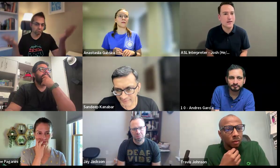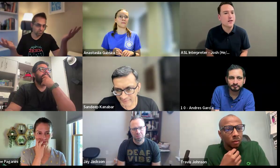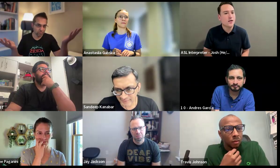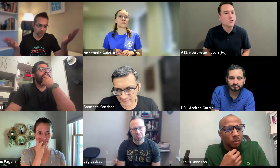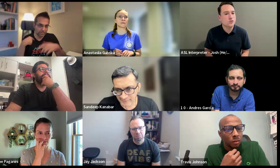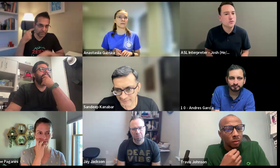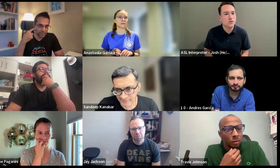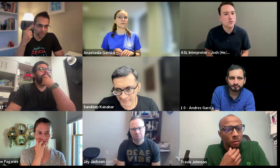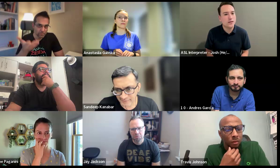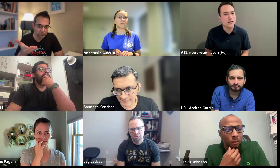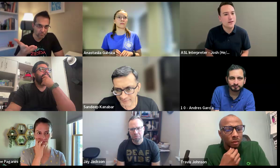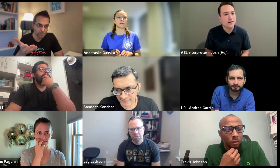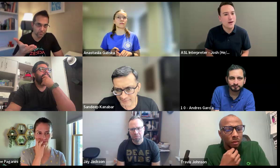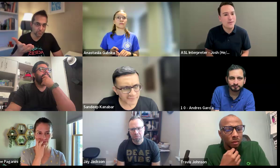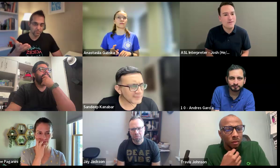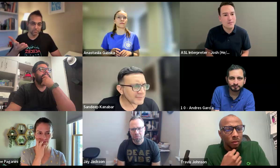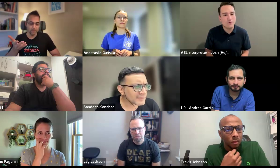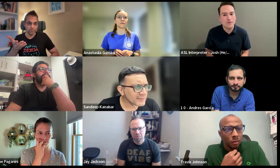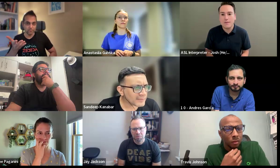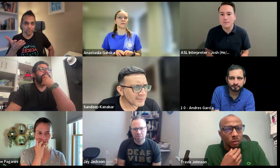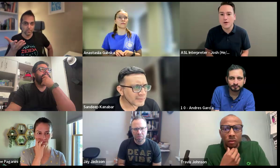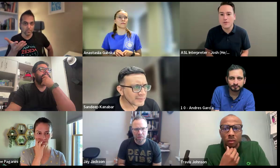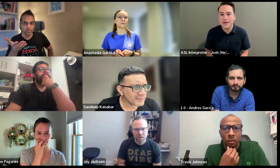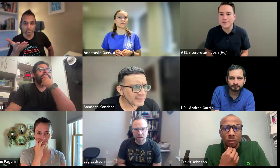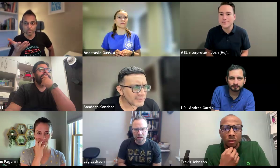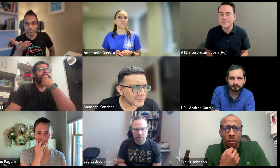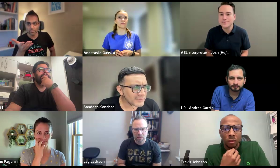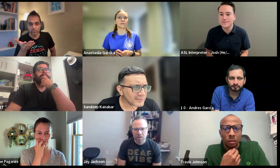can choose who would be available for that. What do you think?